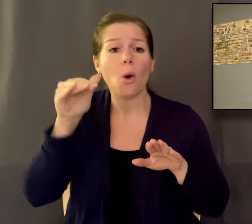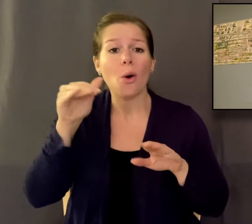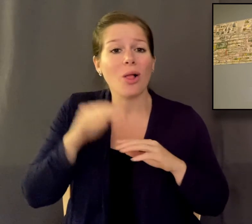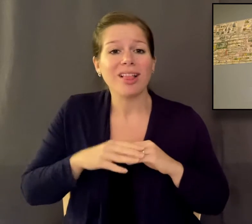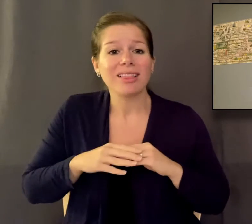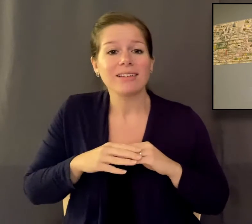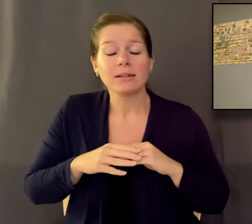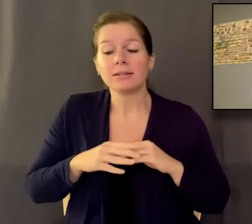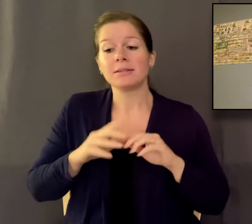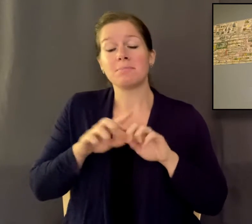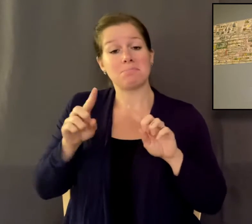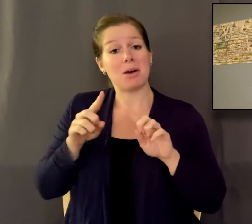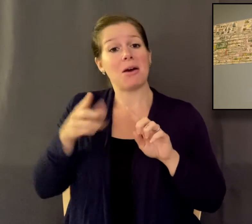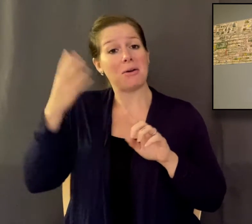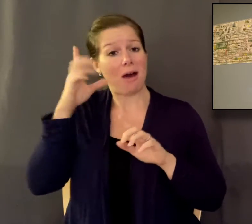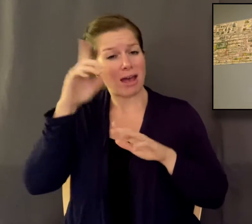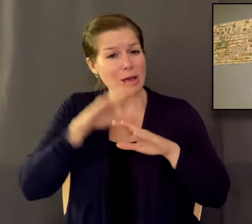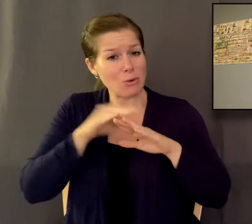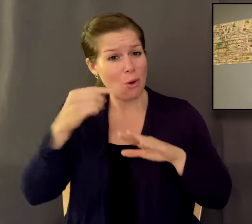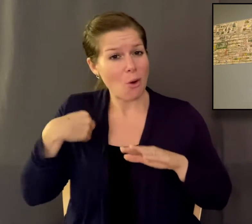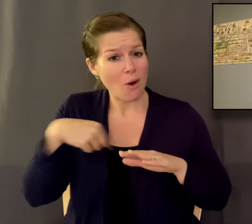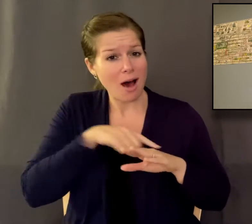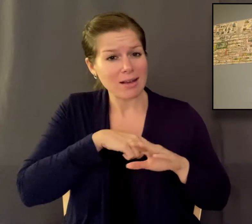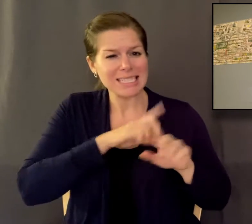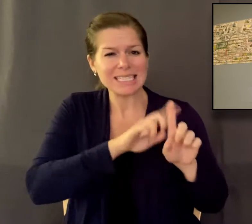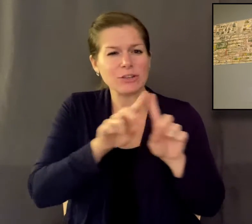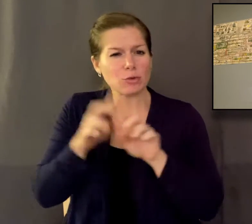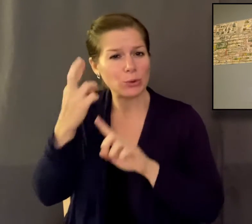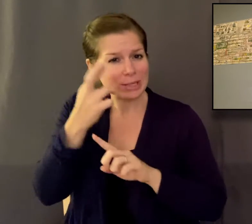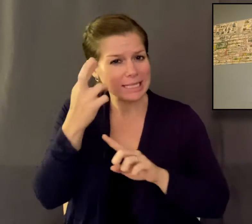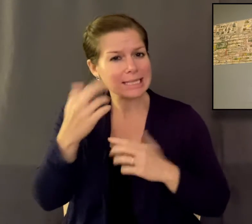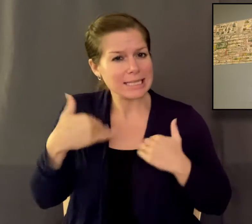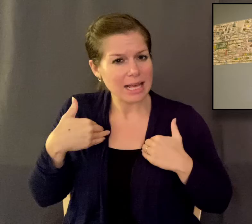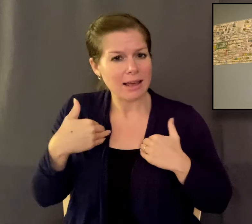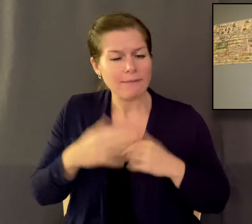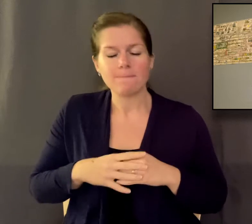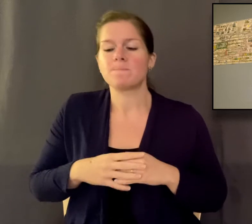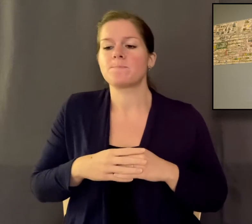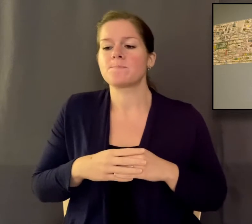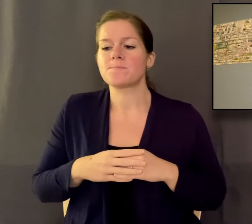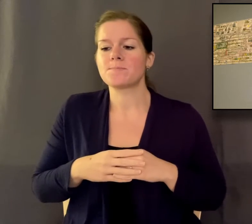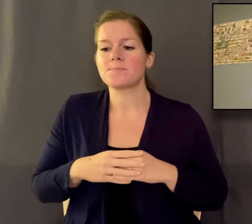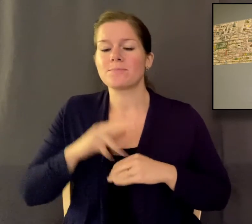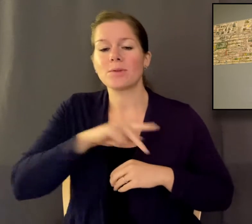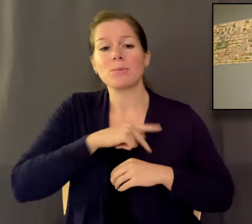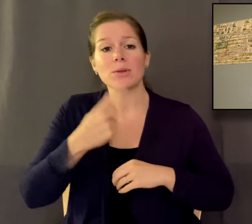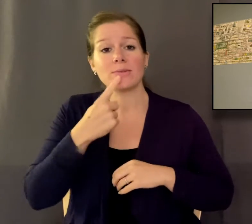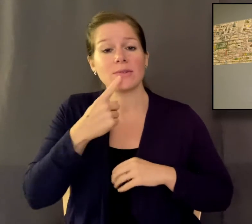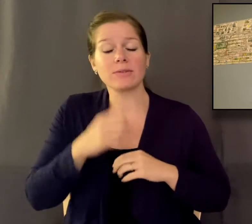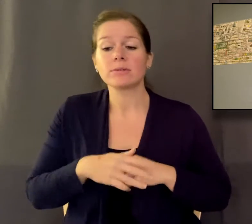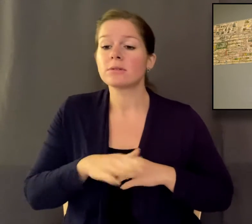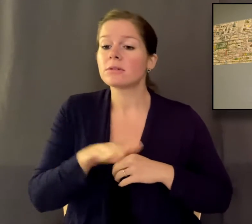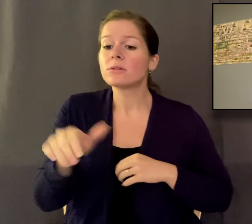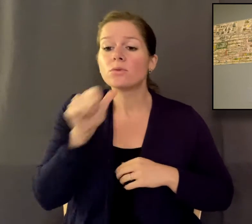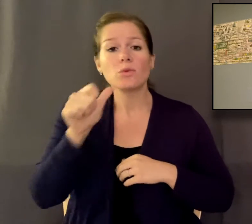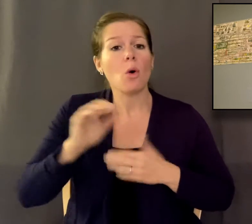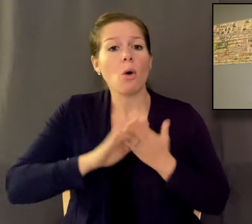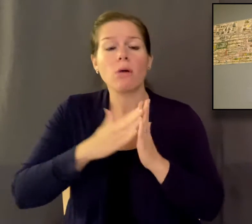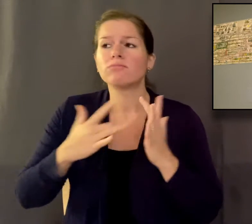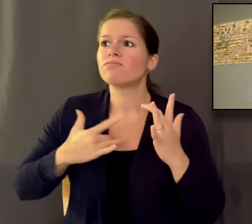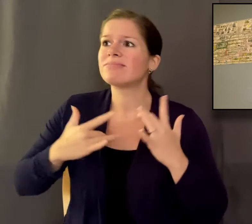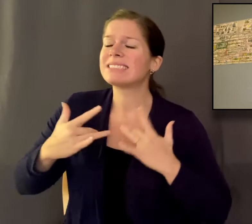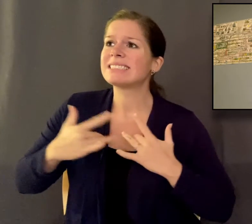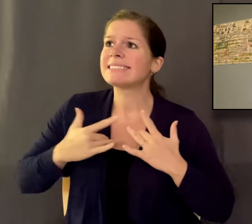you for a reason. And Paul says here, and this is important in verse 21, do not be concerned about it, but you can